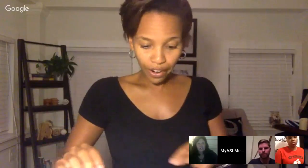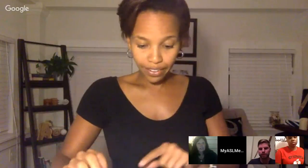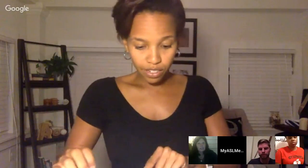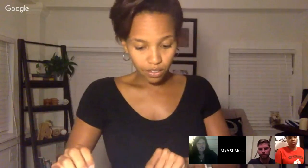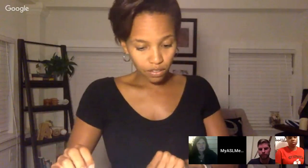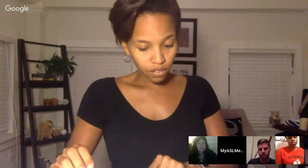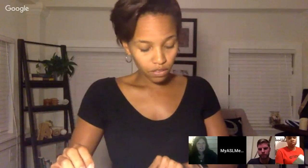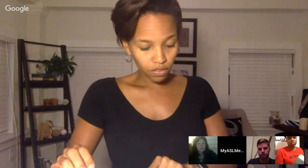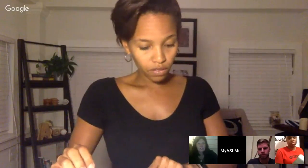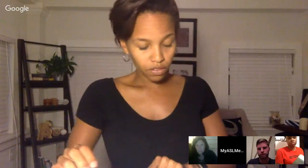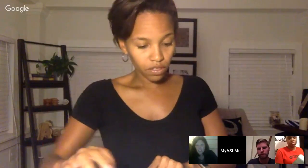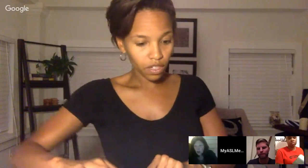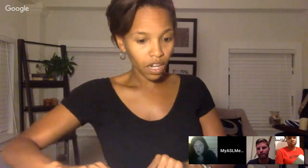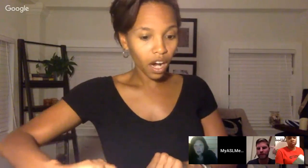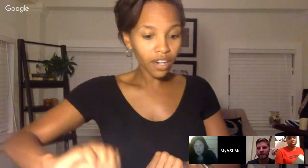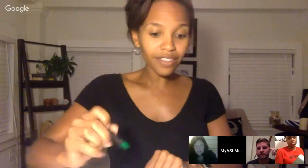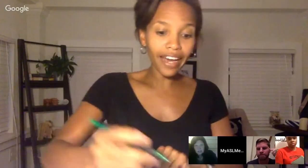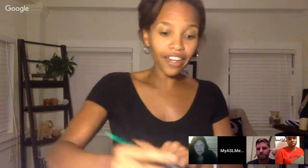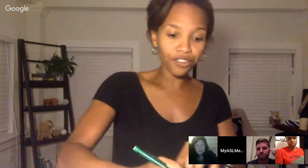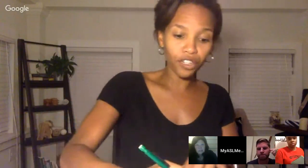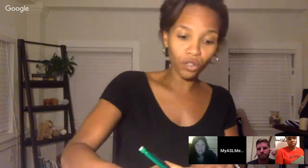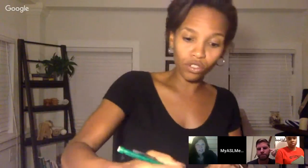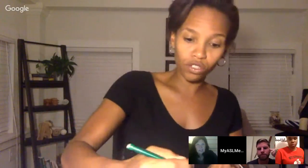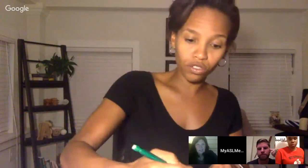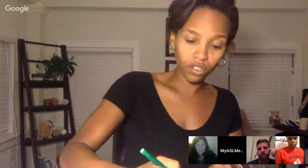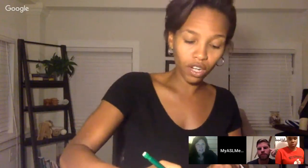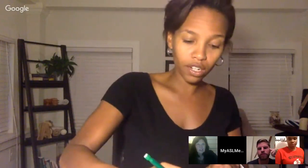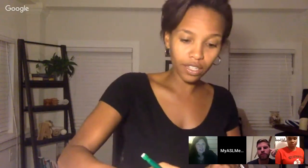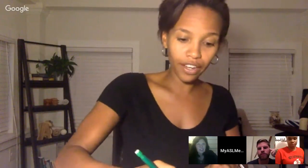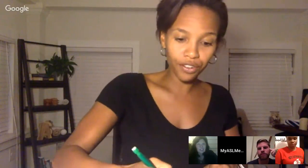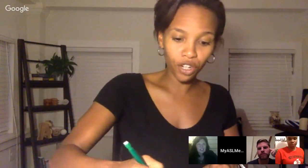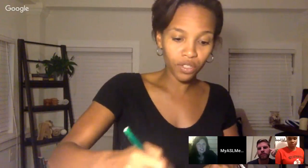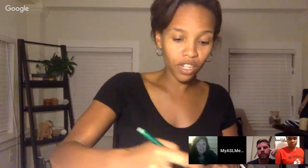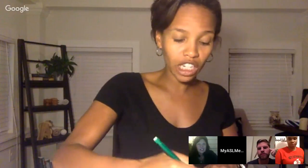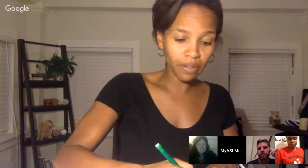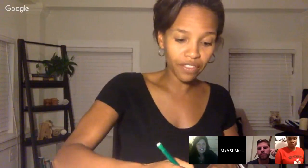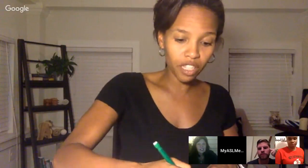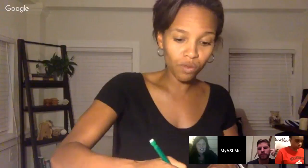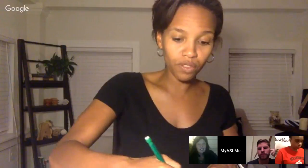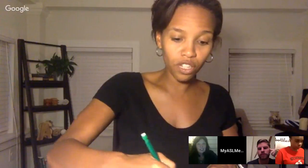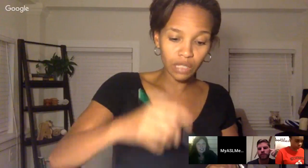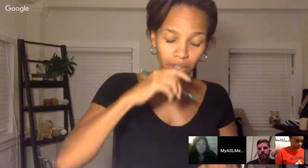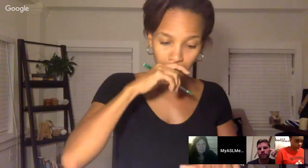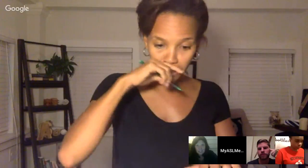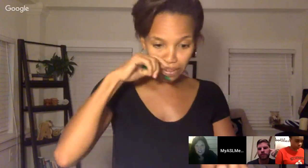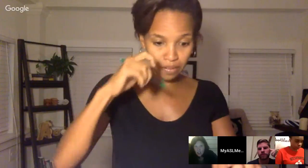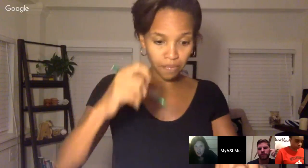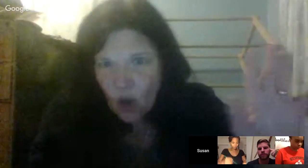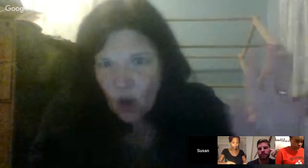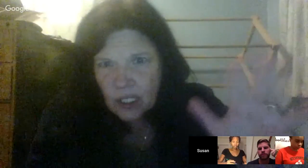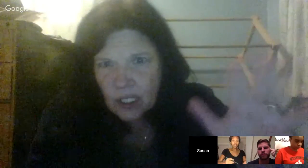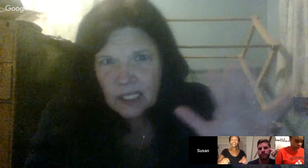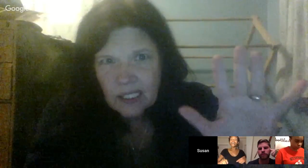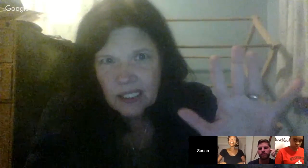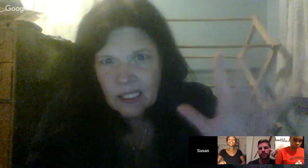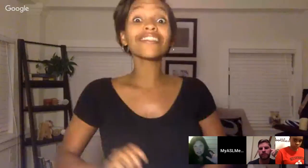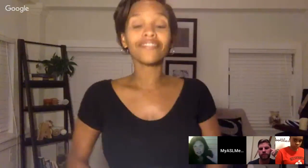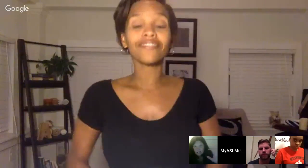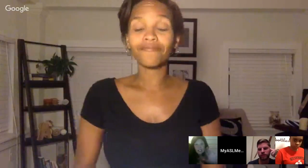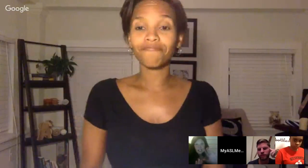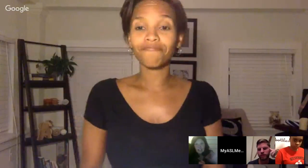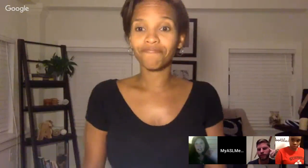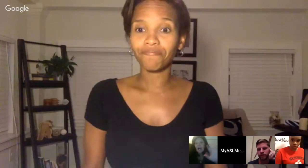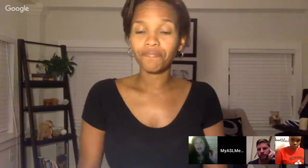All right. On a lighter note, we talked about this one, we talked about this Nicole? one.